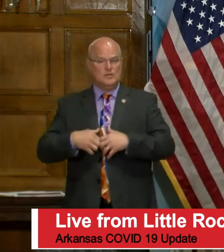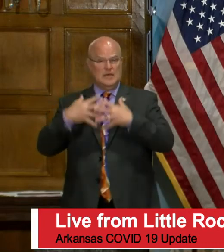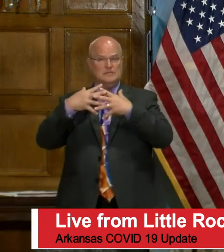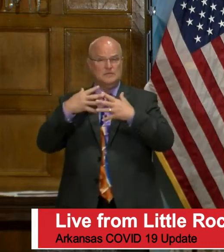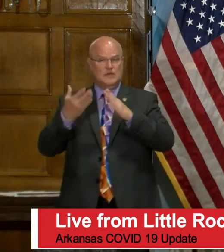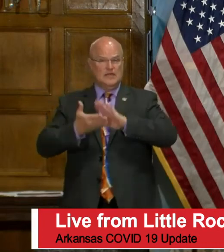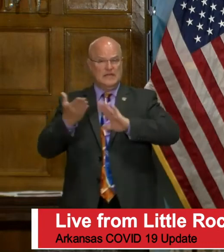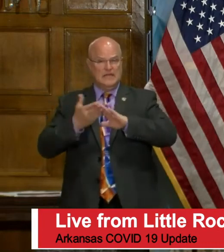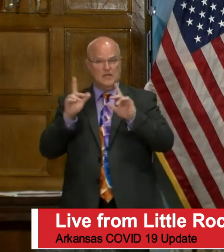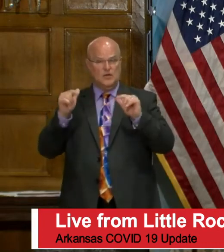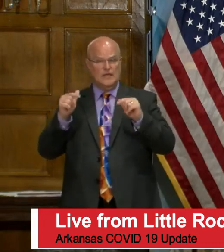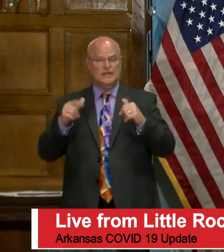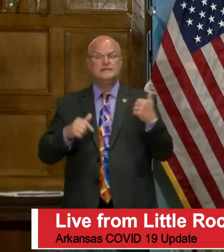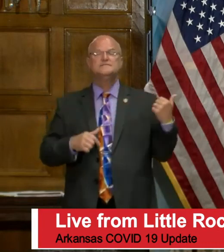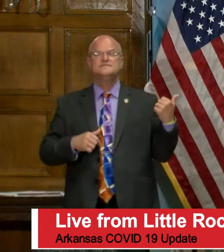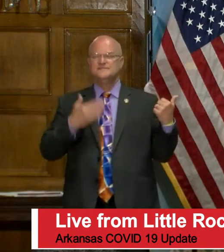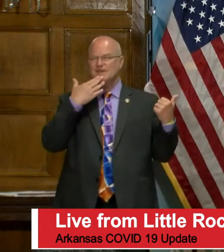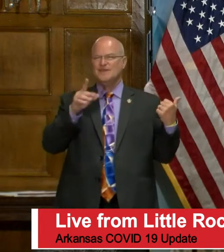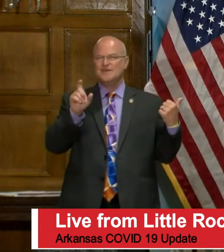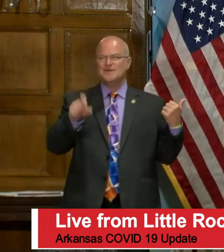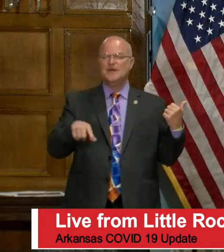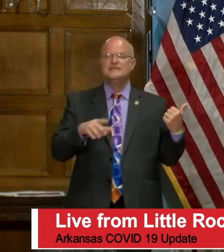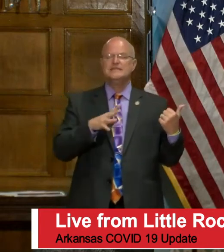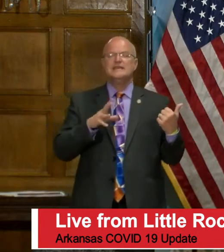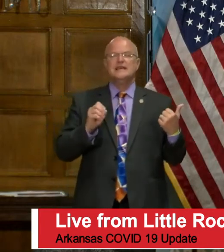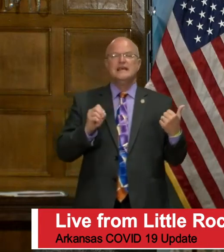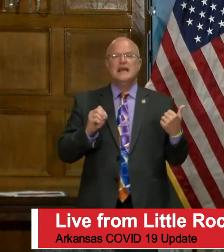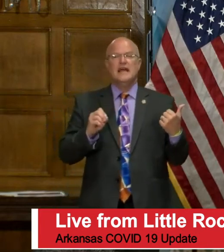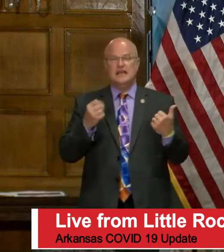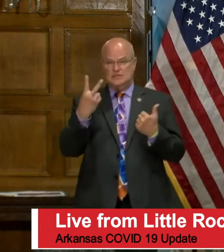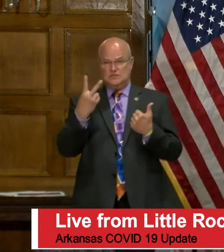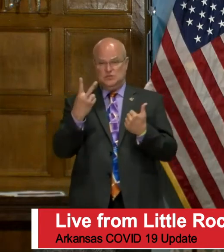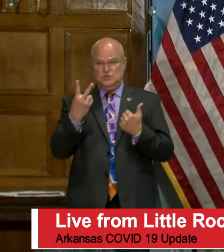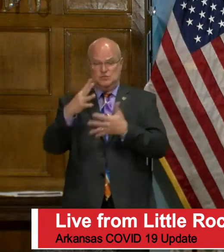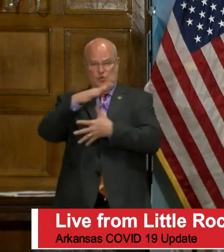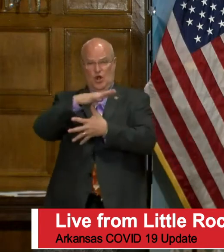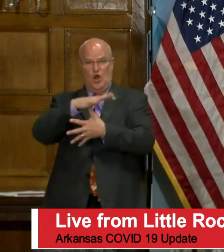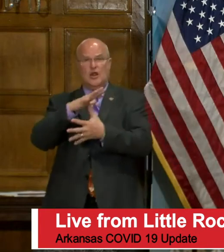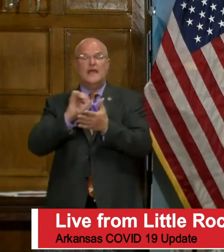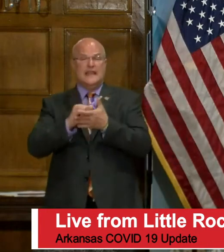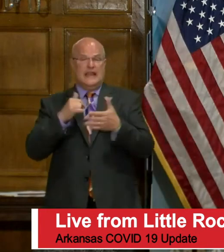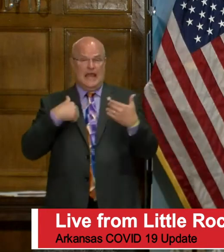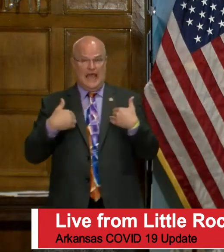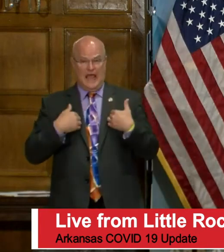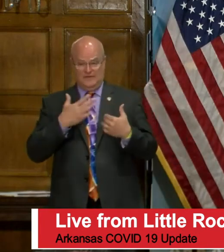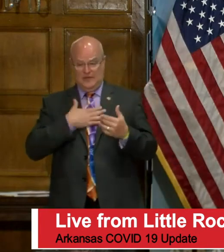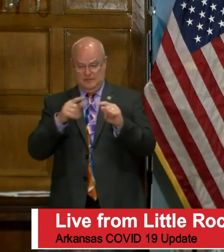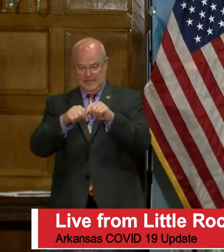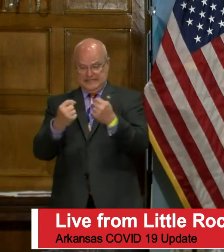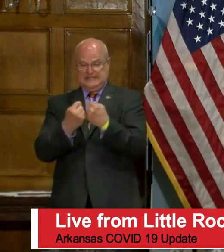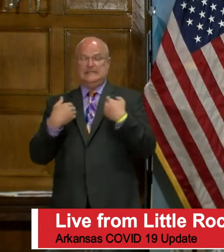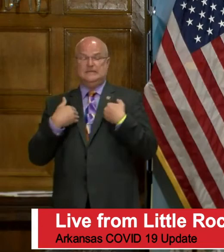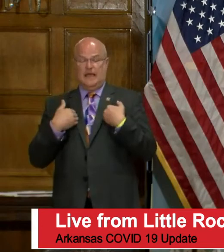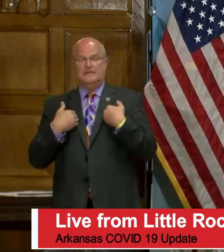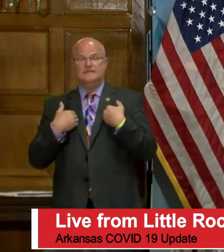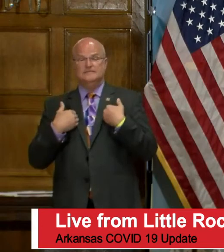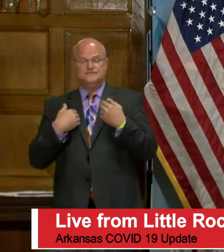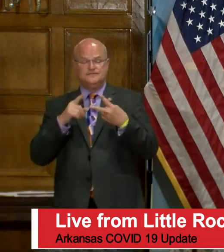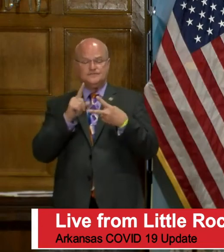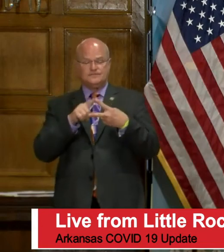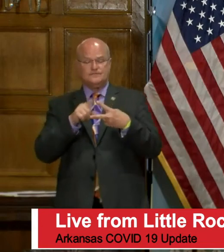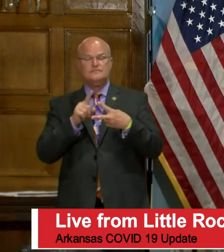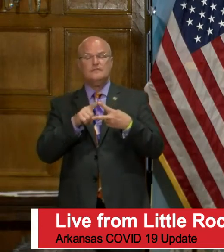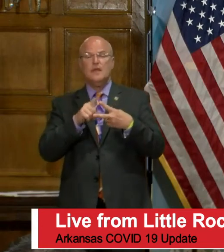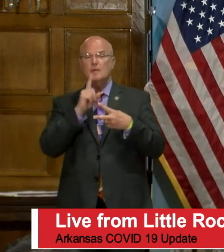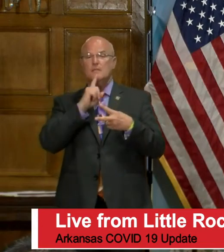running officially? A good question, and there's two priorities that I have and my team has, and that